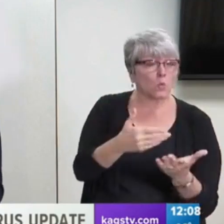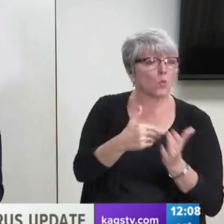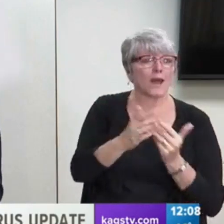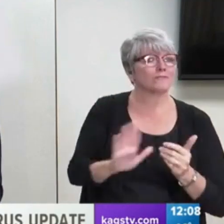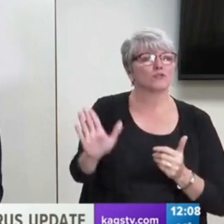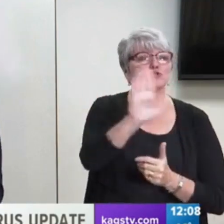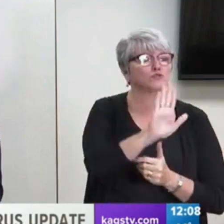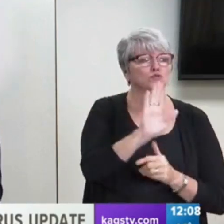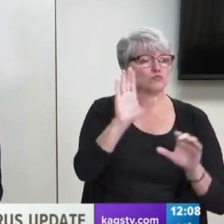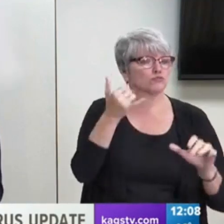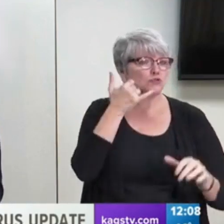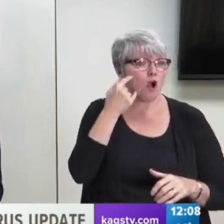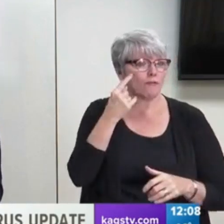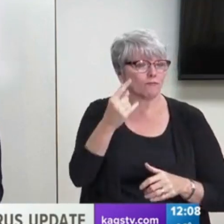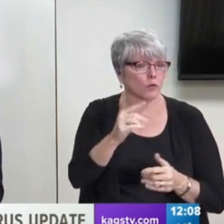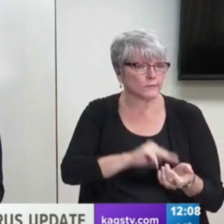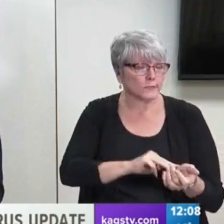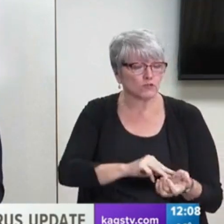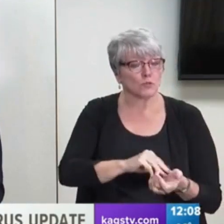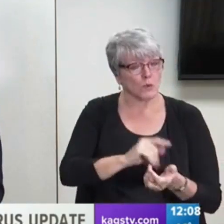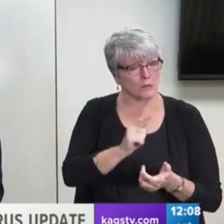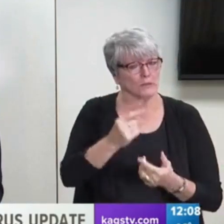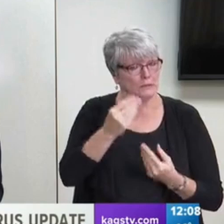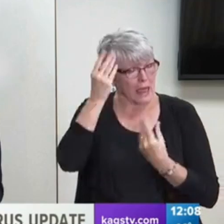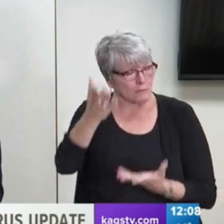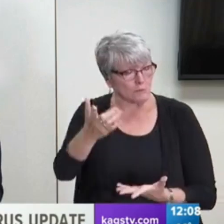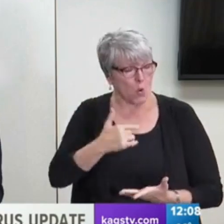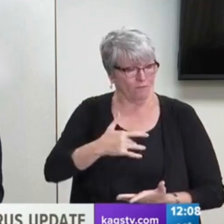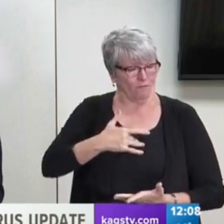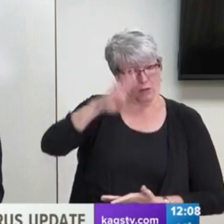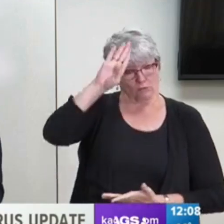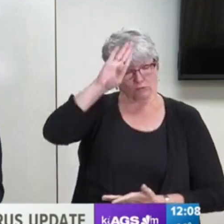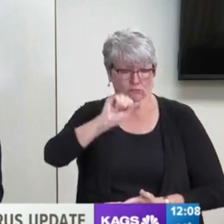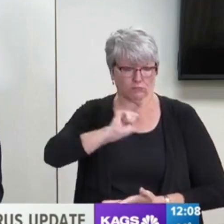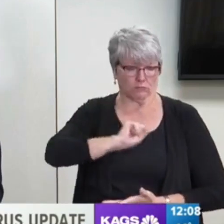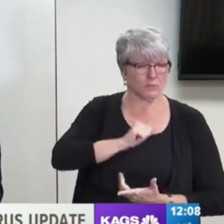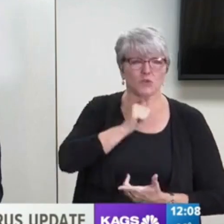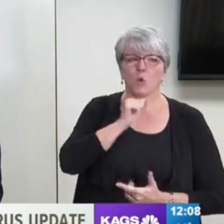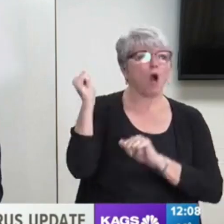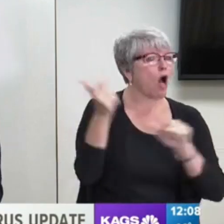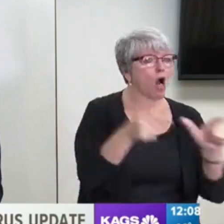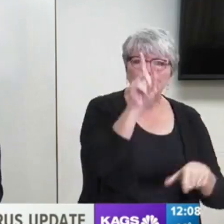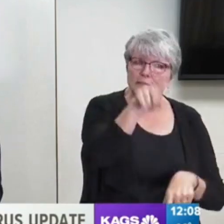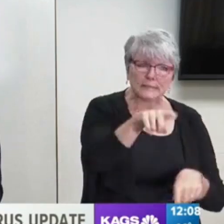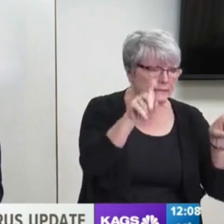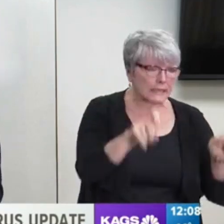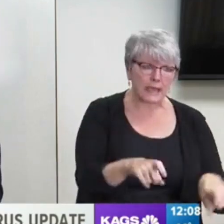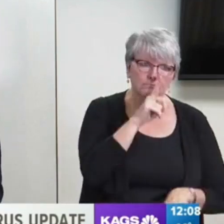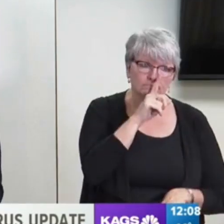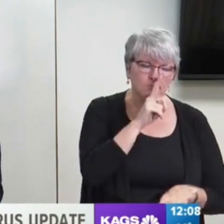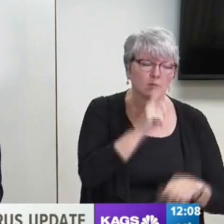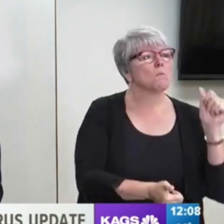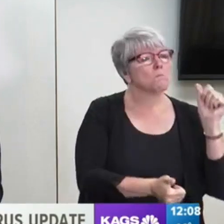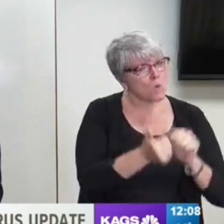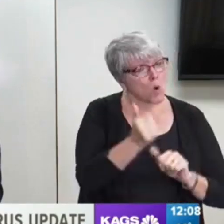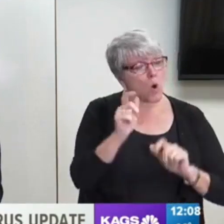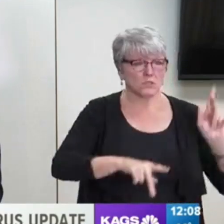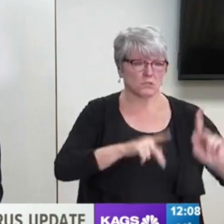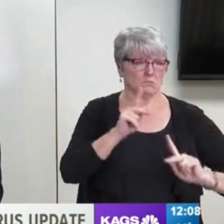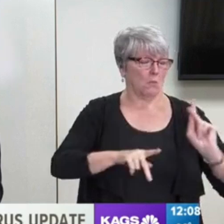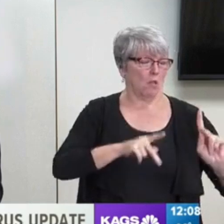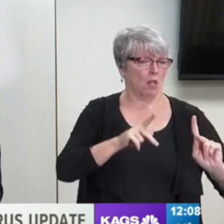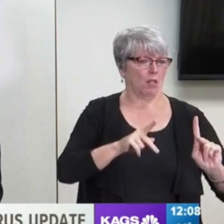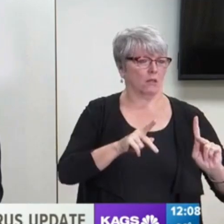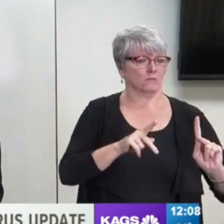is, that we have these symptoms. But we do not all need tests. The vast majority of